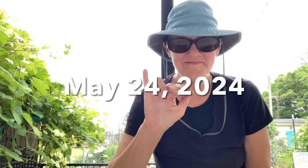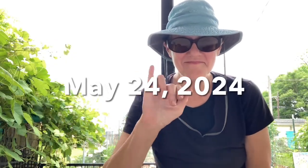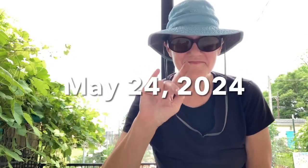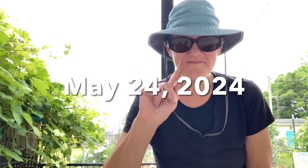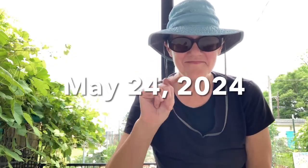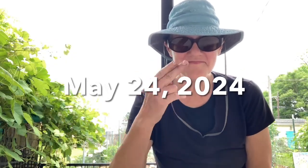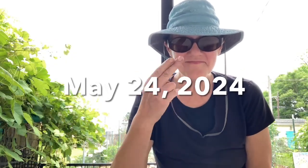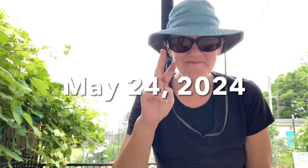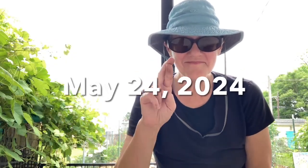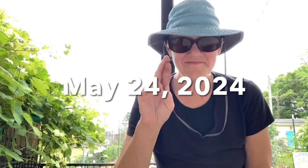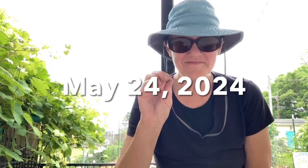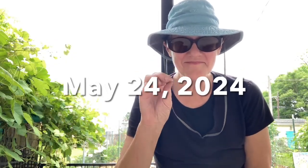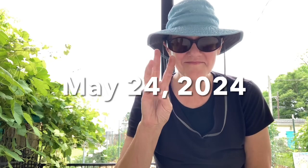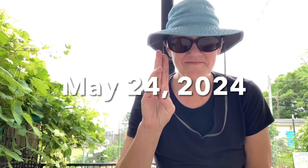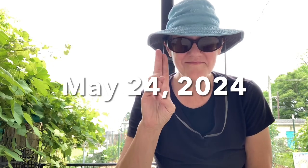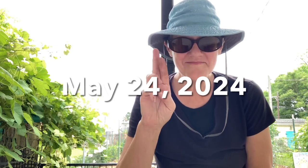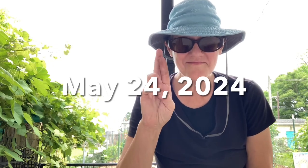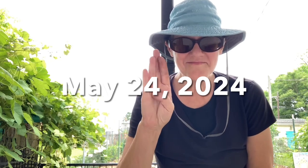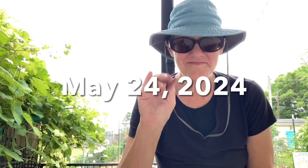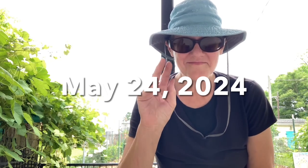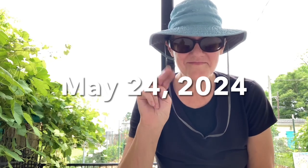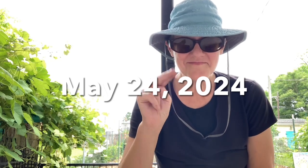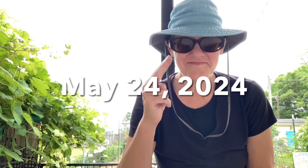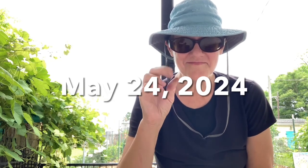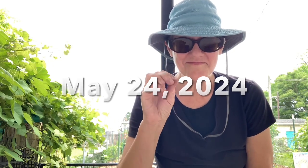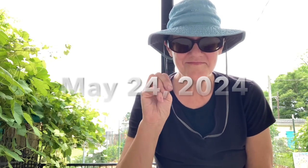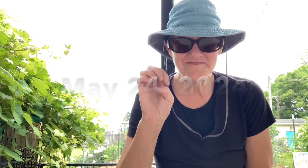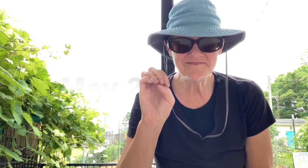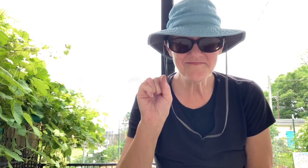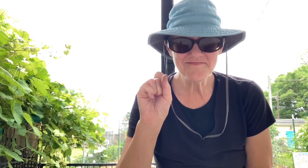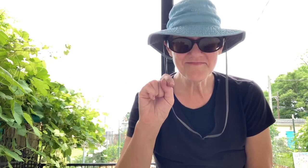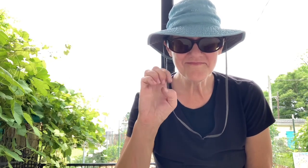to Withrow Urban Homestead.